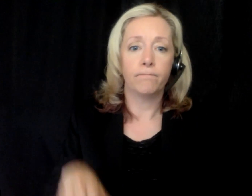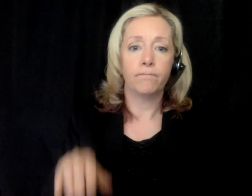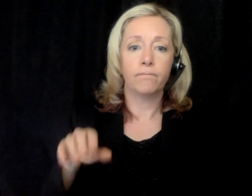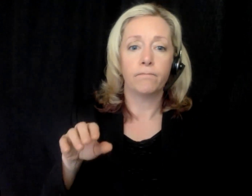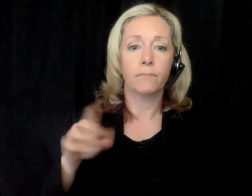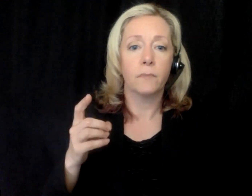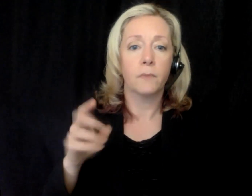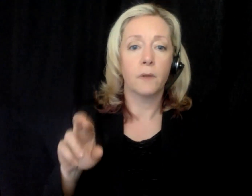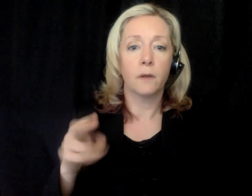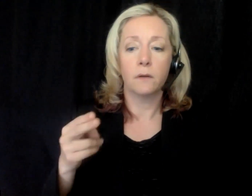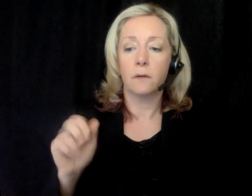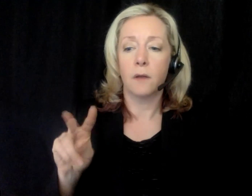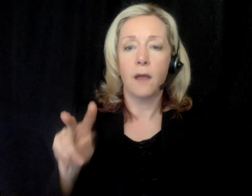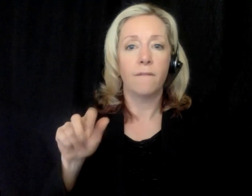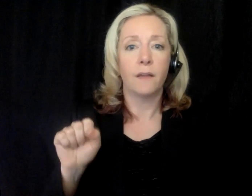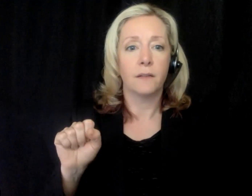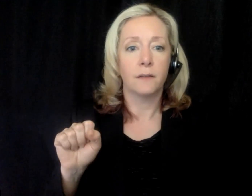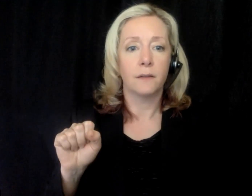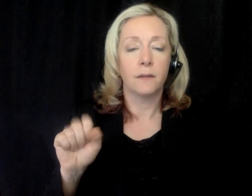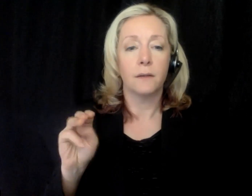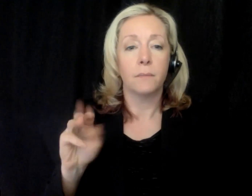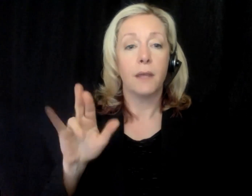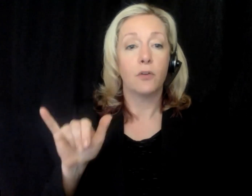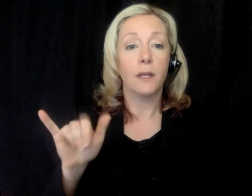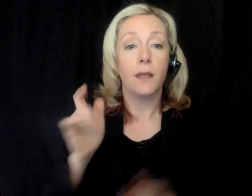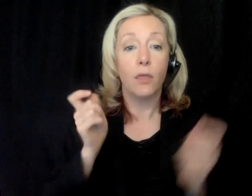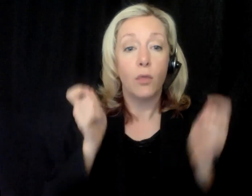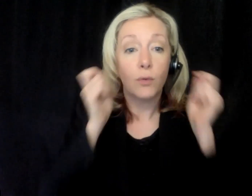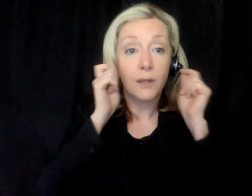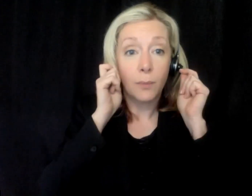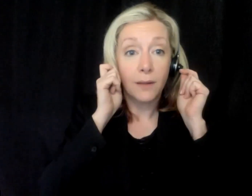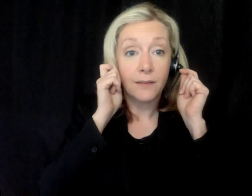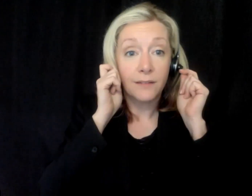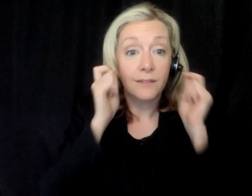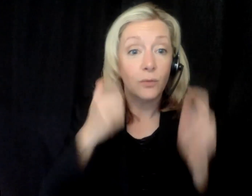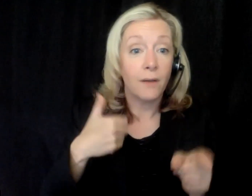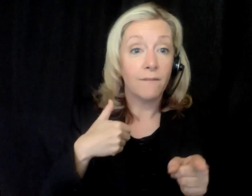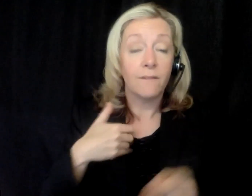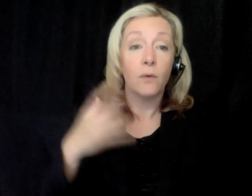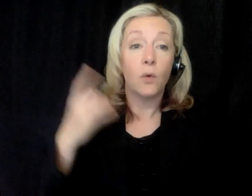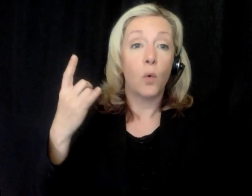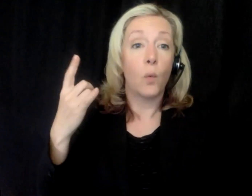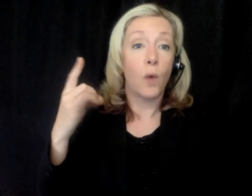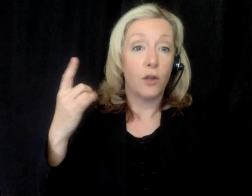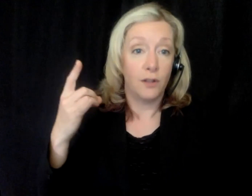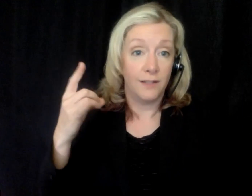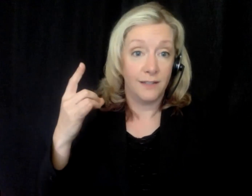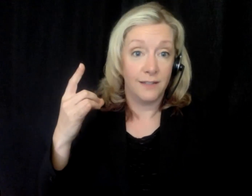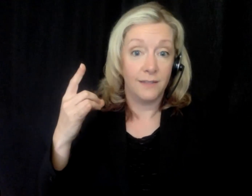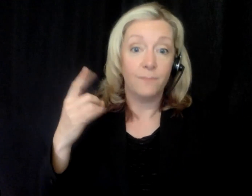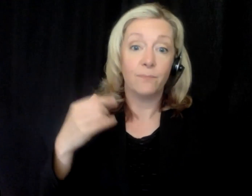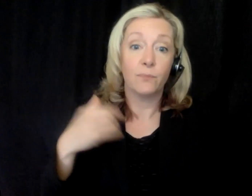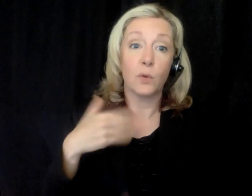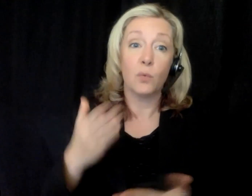something? Mary, those earbuds that you're wearing are actually wireless. And it's something that we